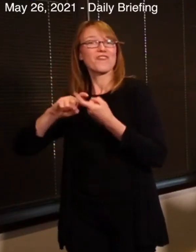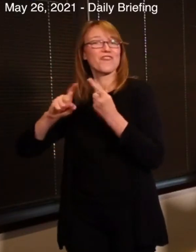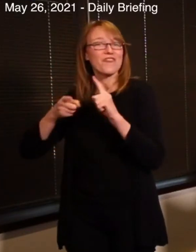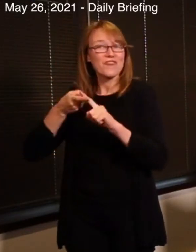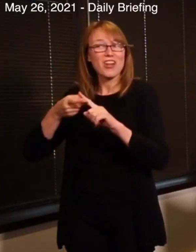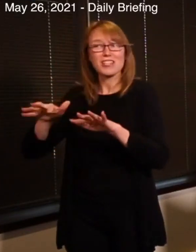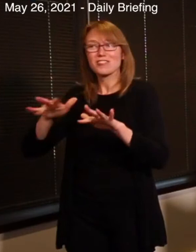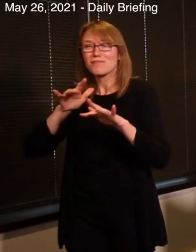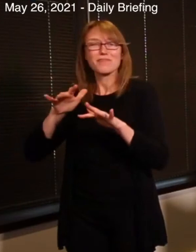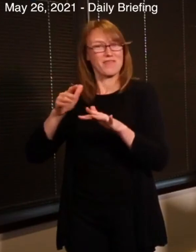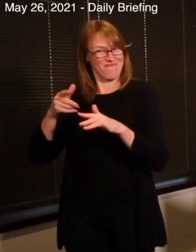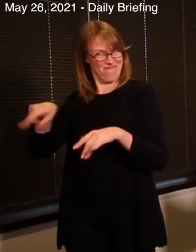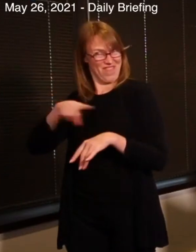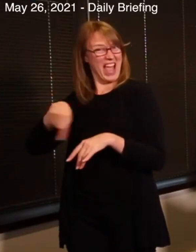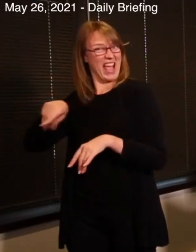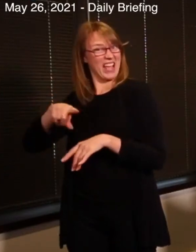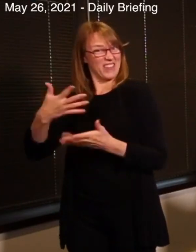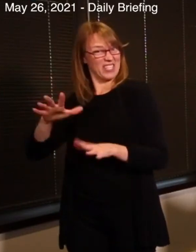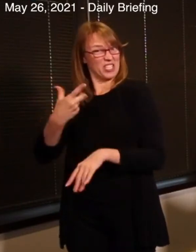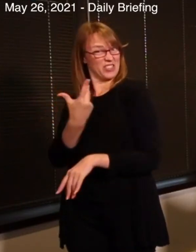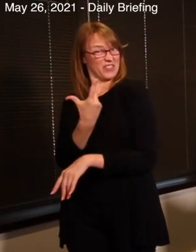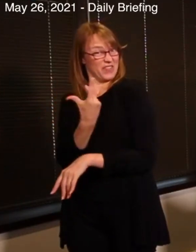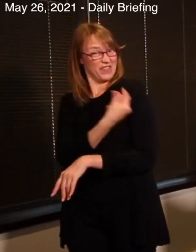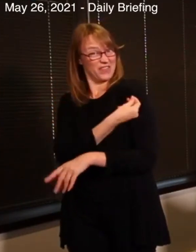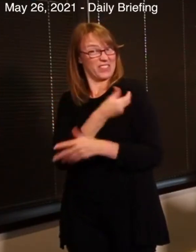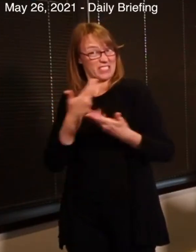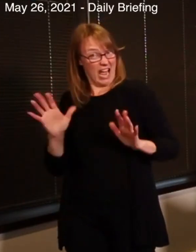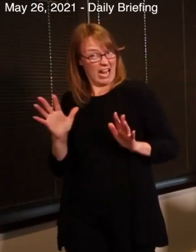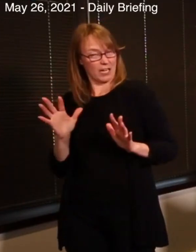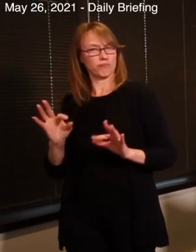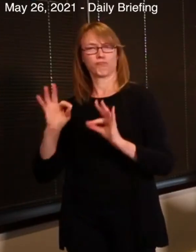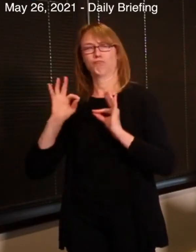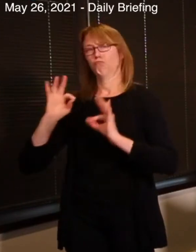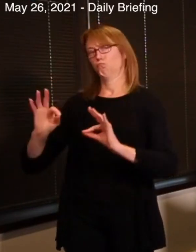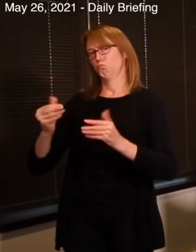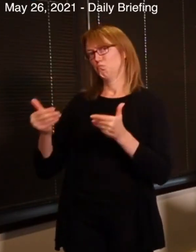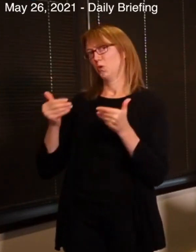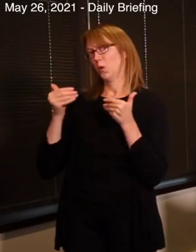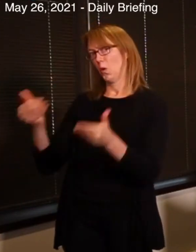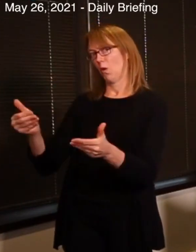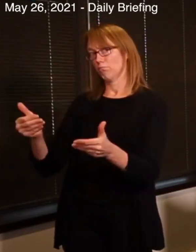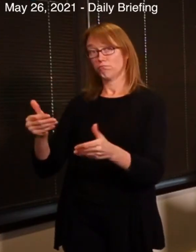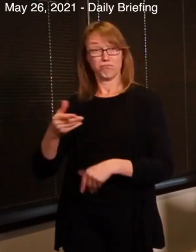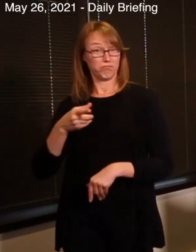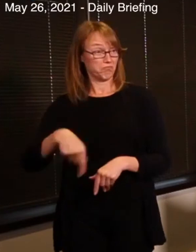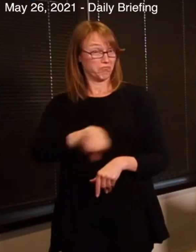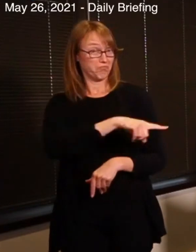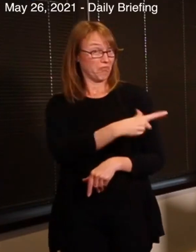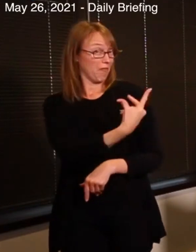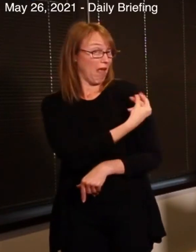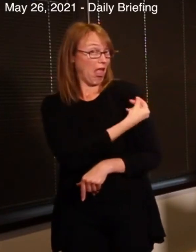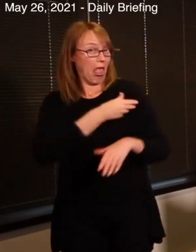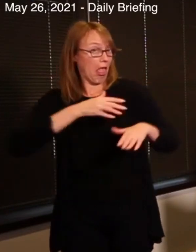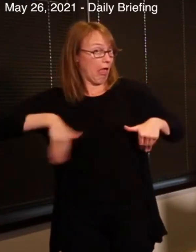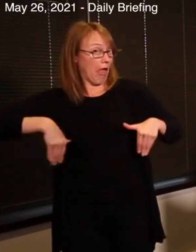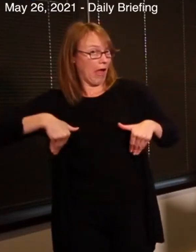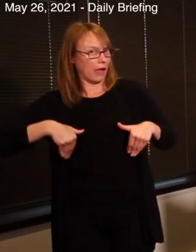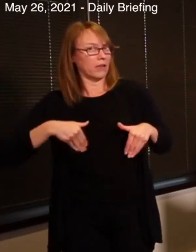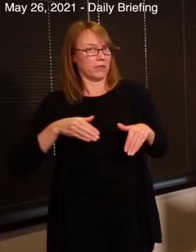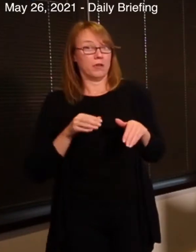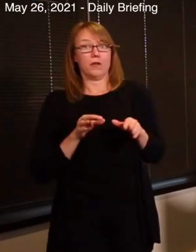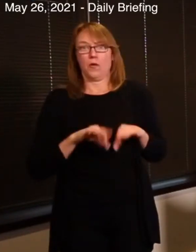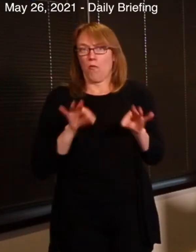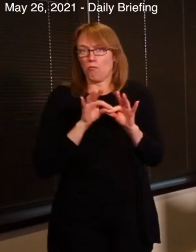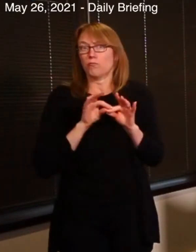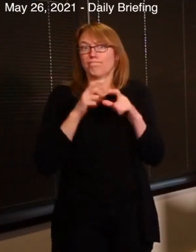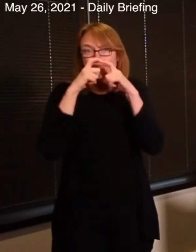and extremely effective. Now, if you're not fully vaccinated, you should really continue to take those steps like wearing